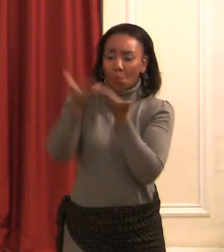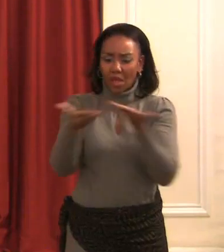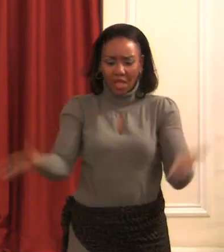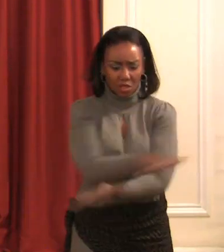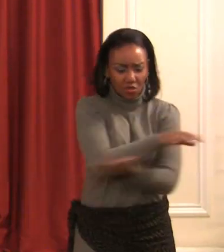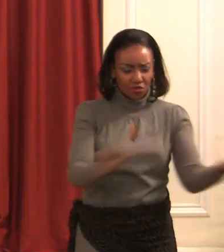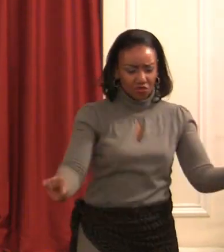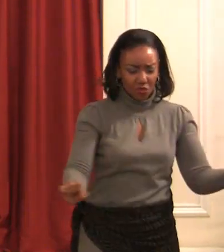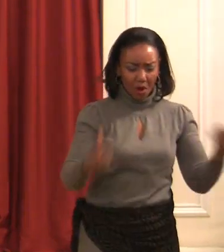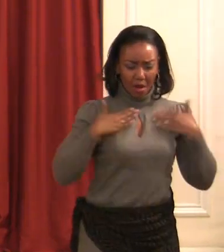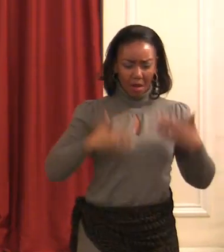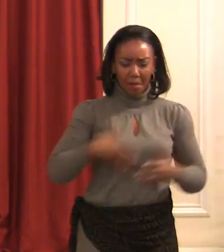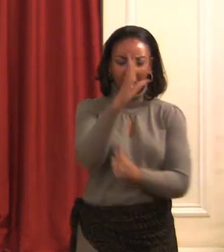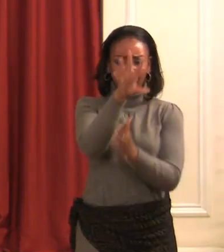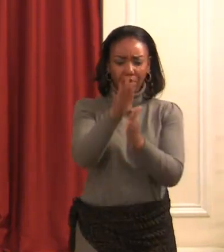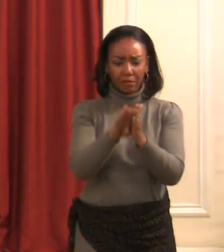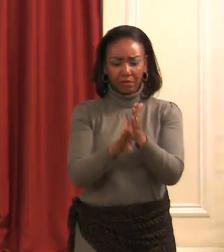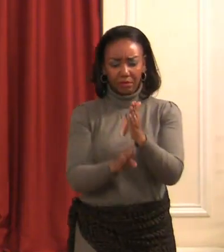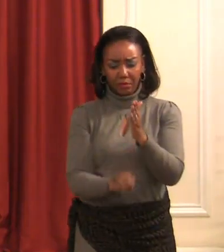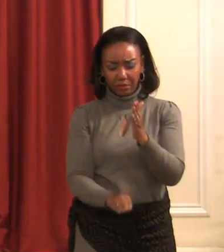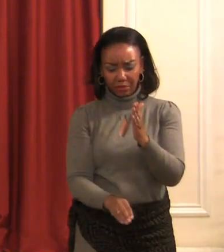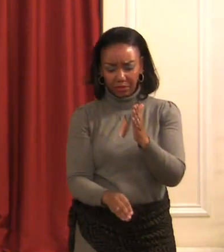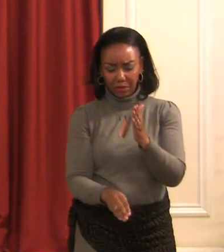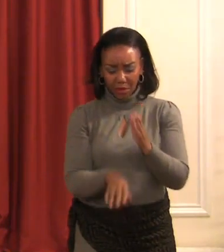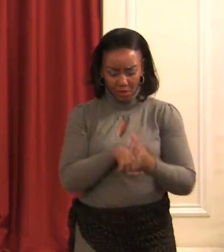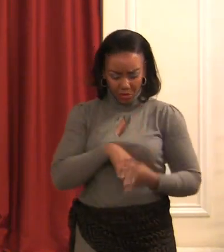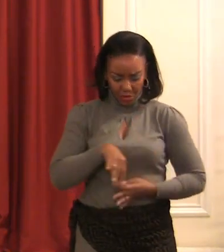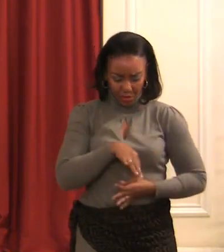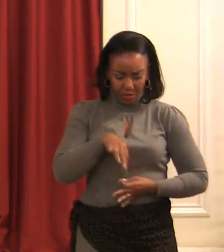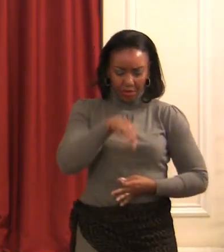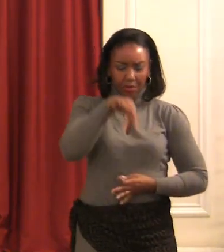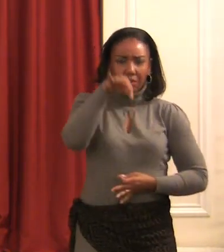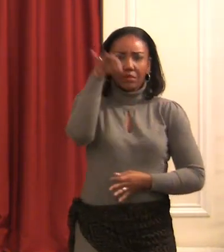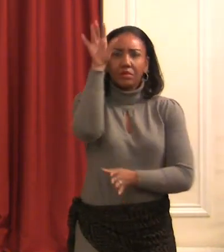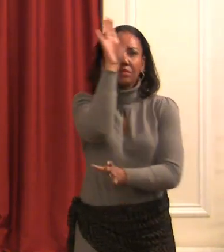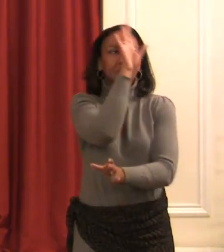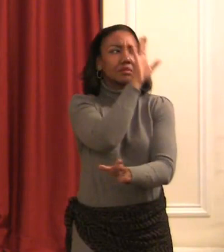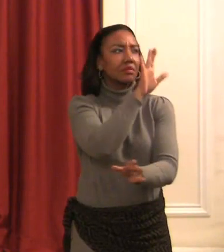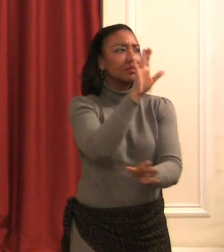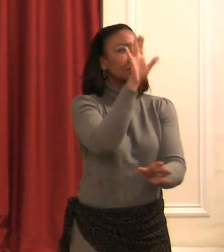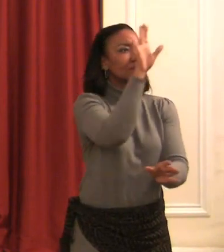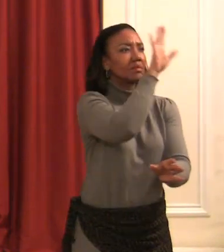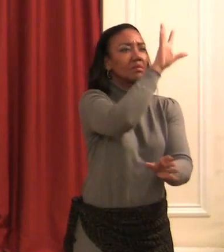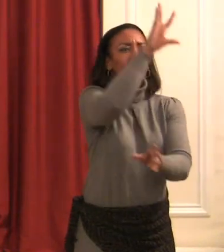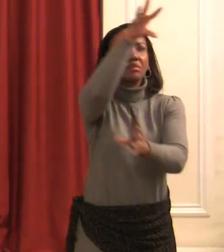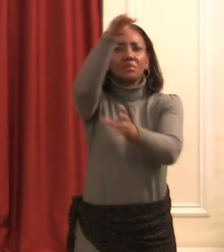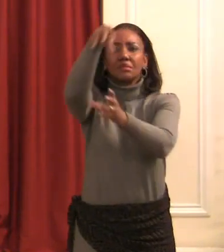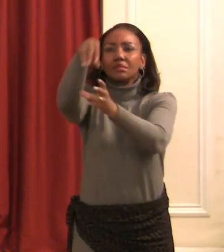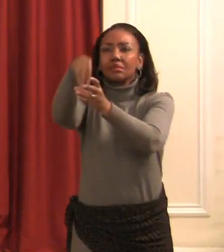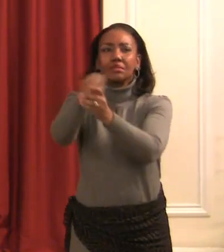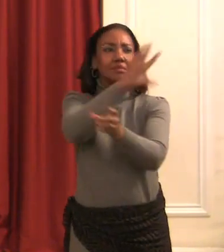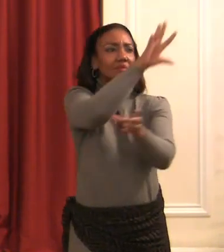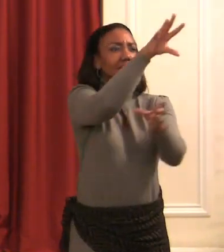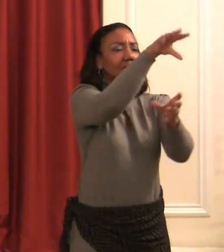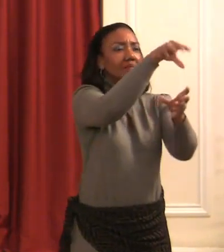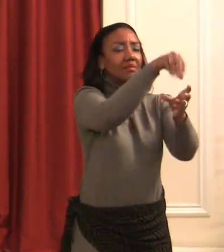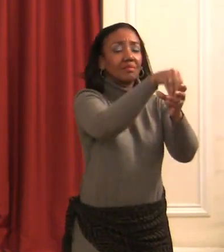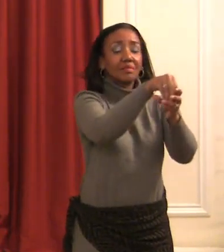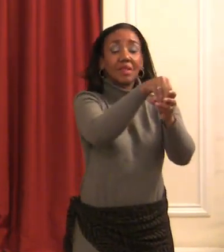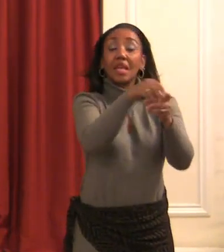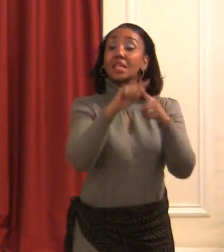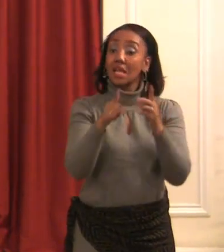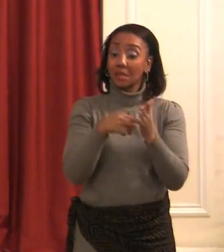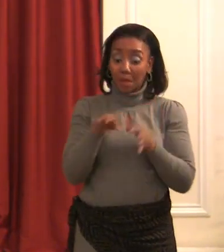are destroyed and bodies perish, the souls flit off in search of a new home. Some souls bring along